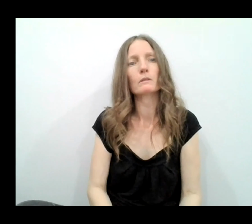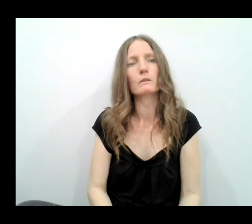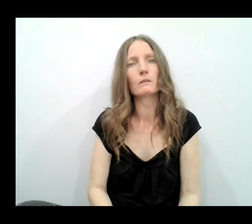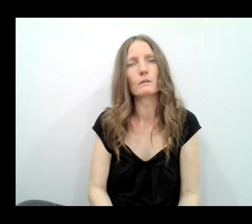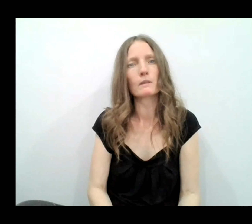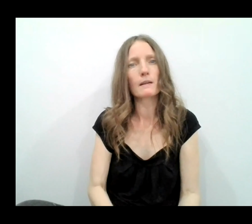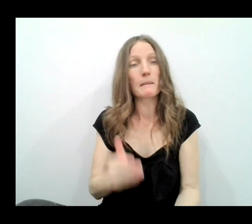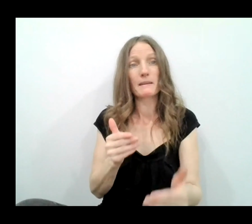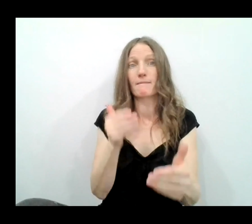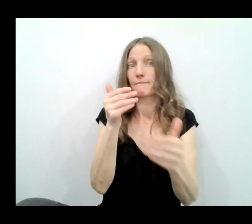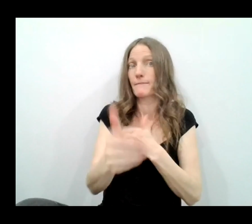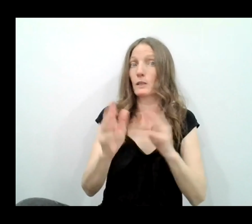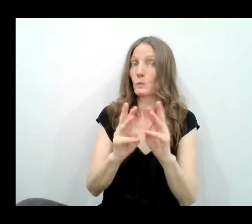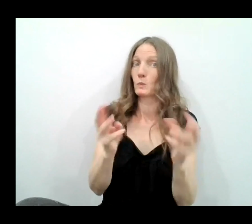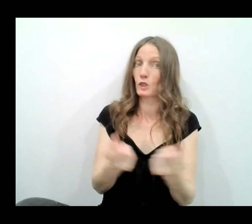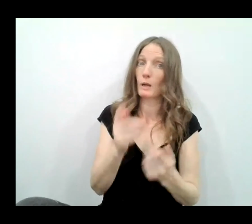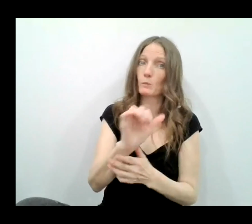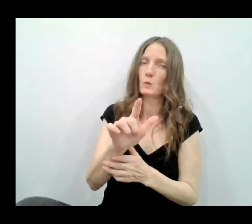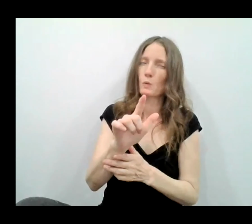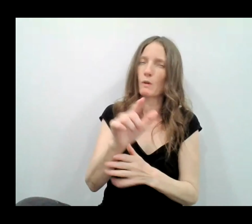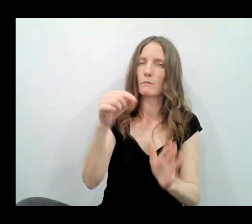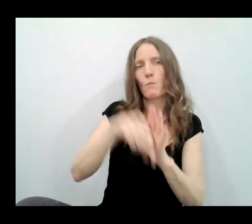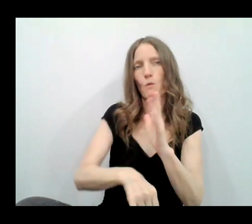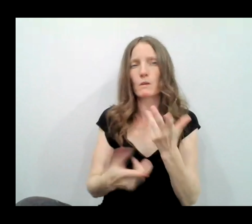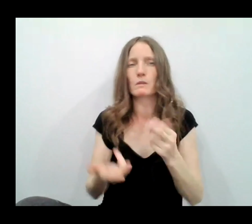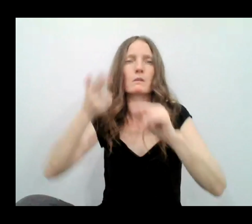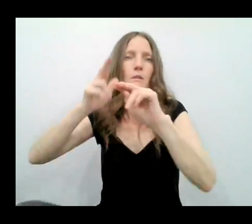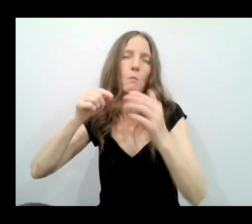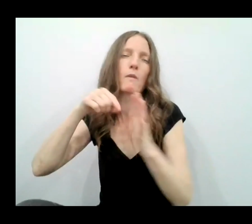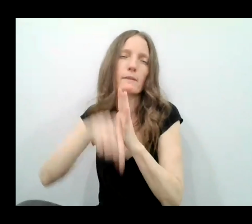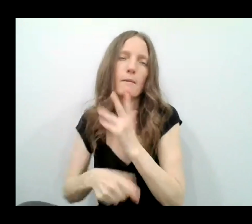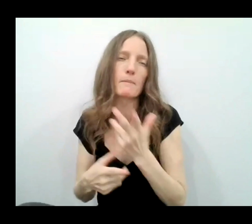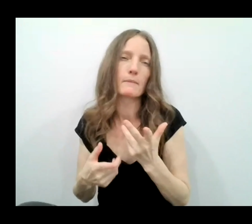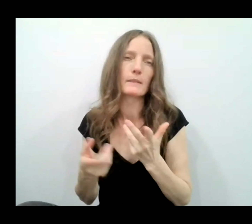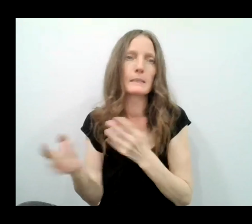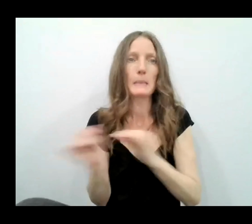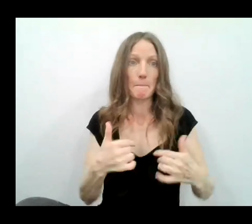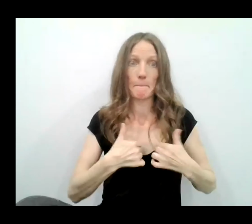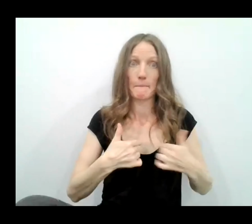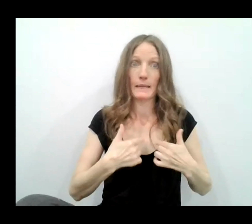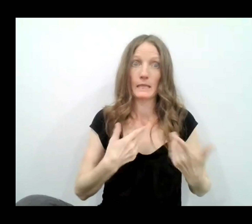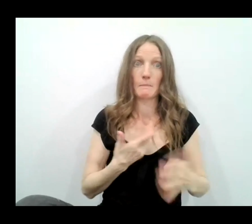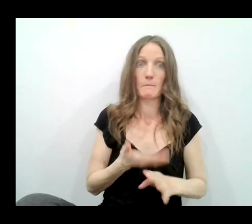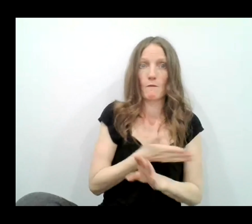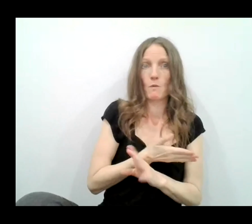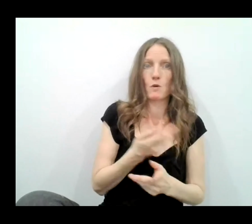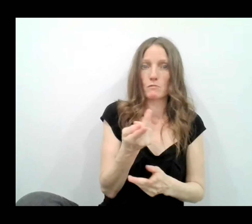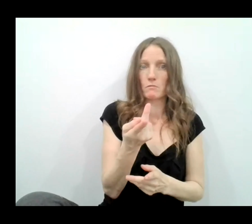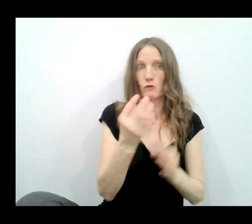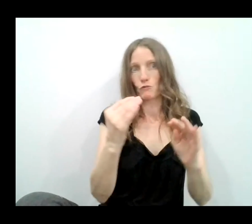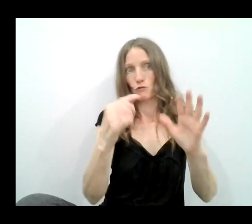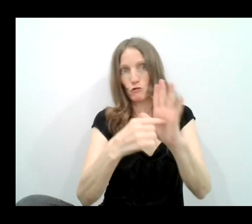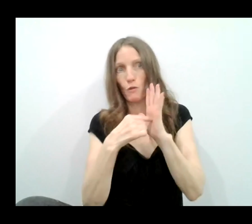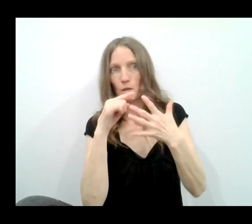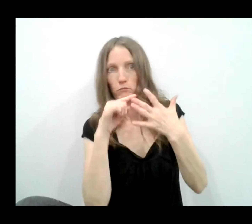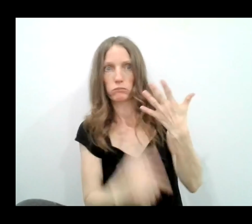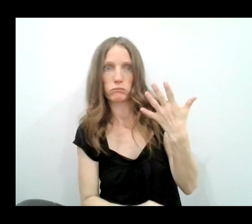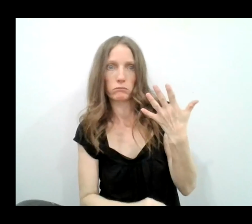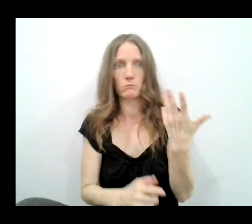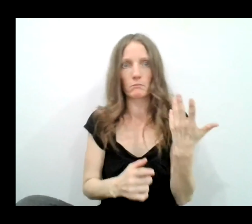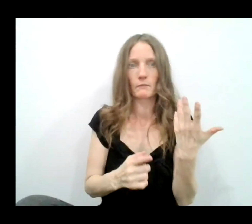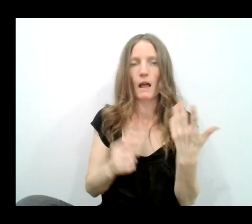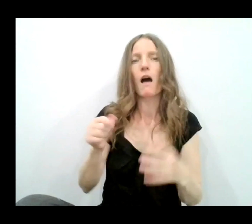tool next time, just like you kind of did with me individually and a few others previous. So happy to, yeah. Yeah, seems